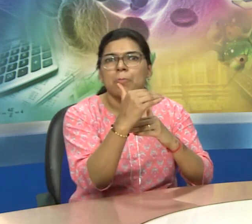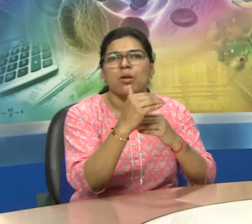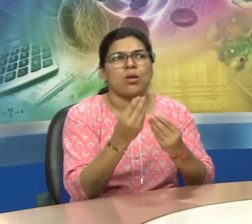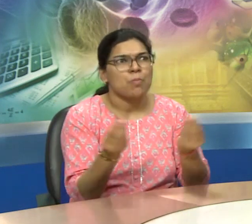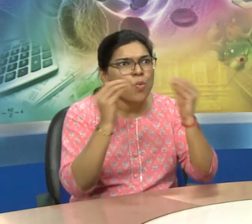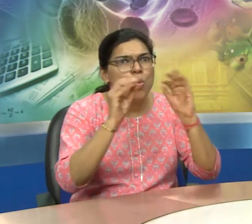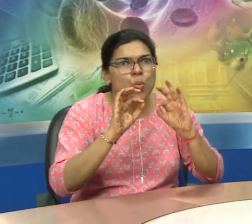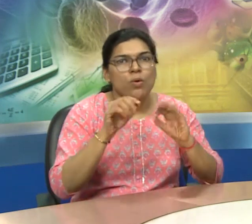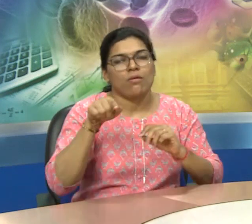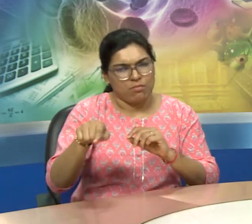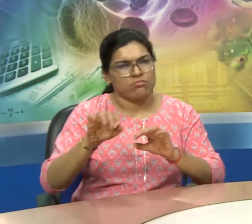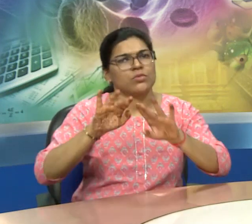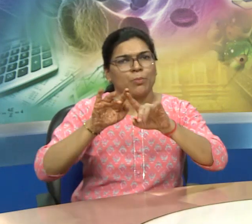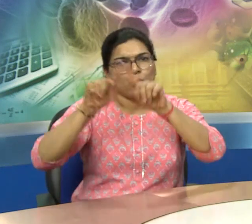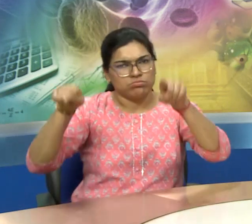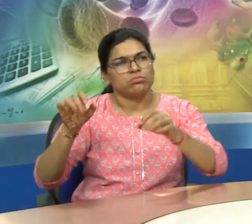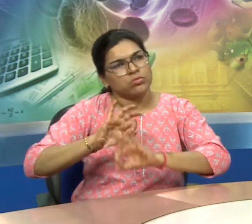And virtual digital libraries are also